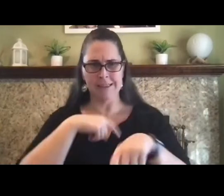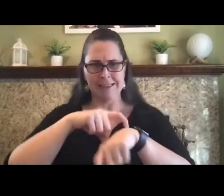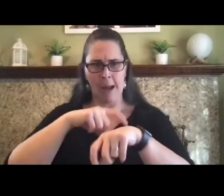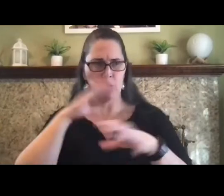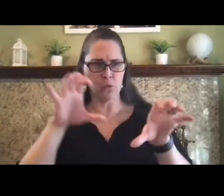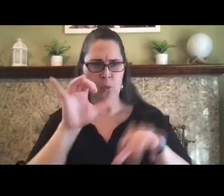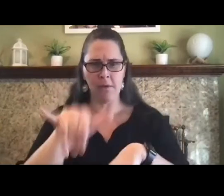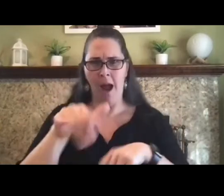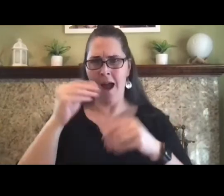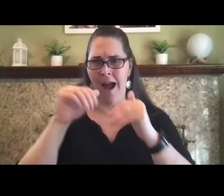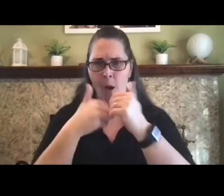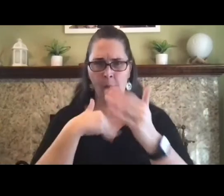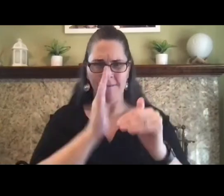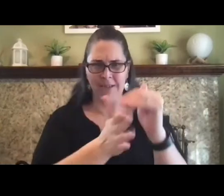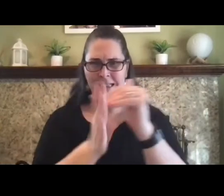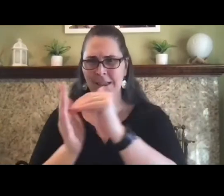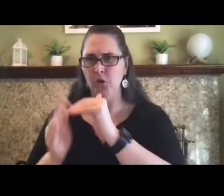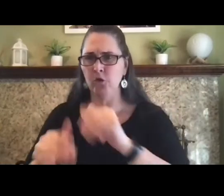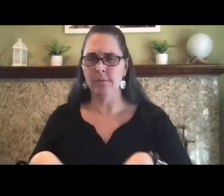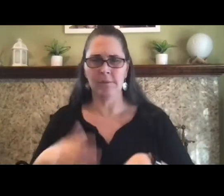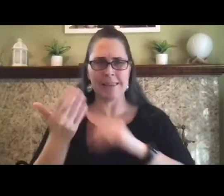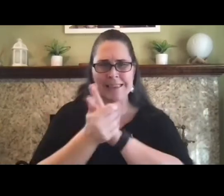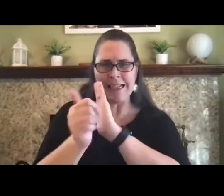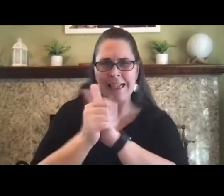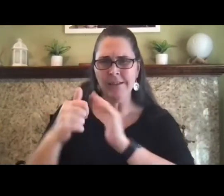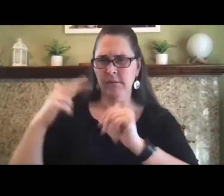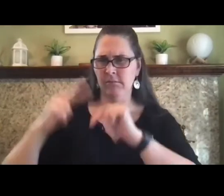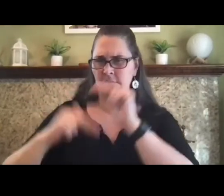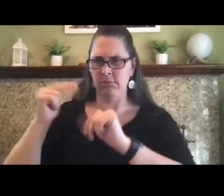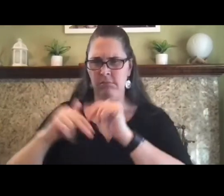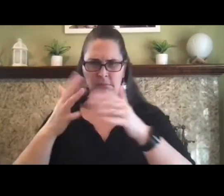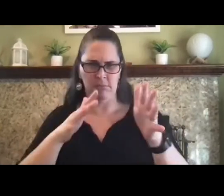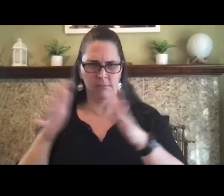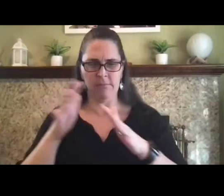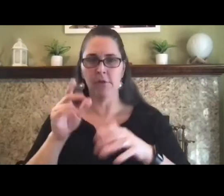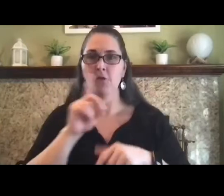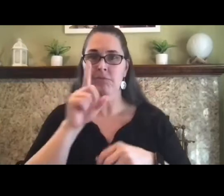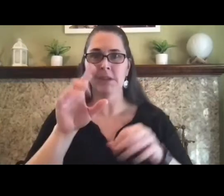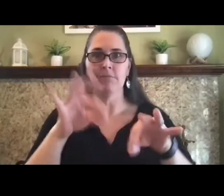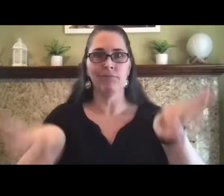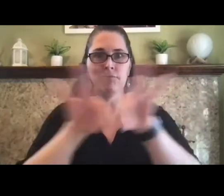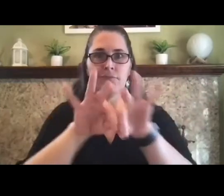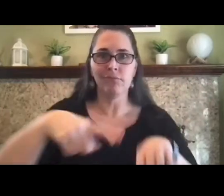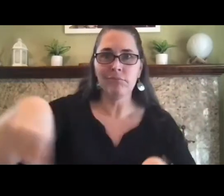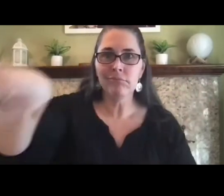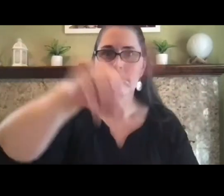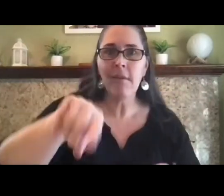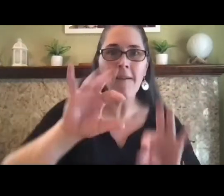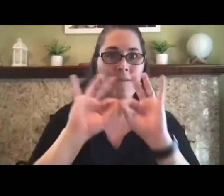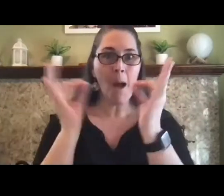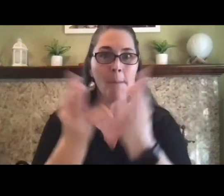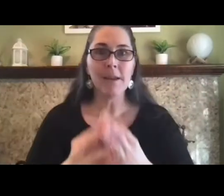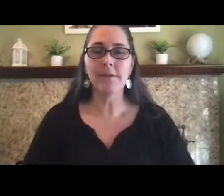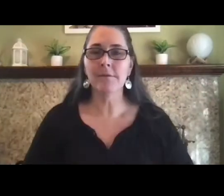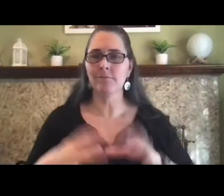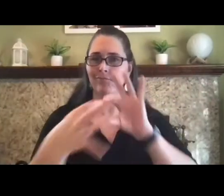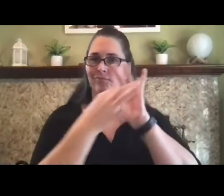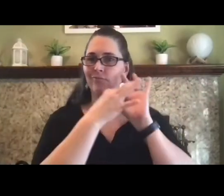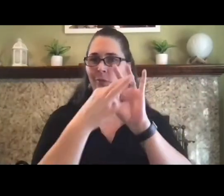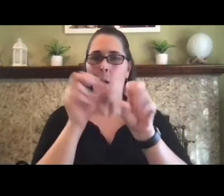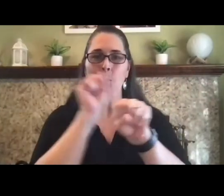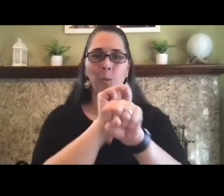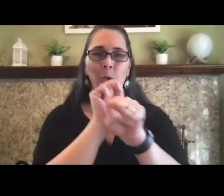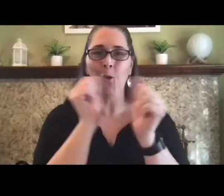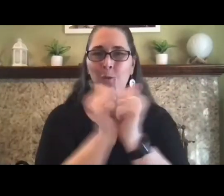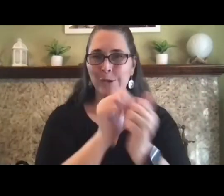is needed? Is everything set and organized? Do I know when I plan to complete them? It's important for families to work with the school and